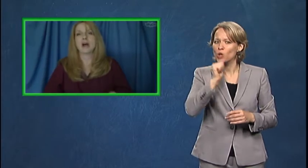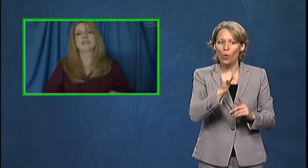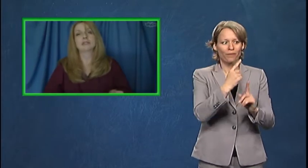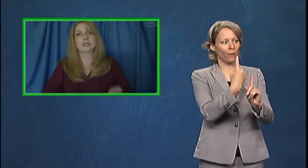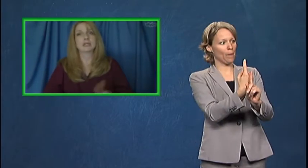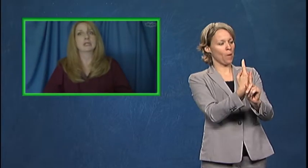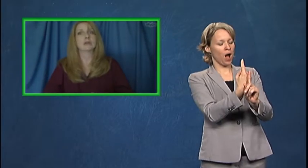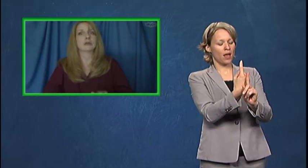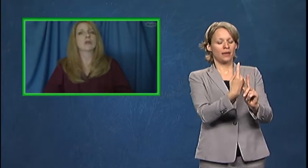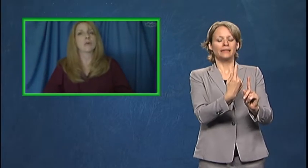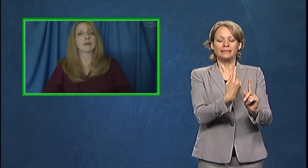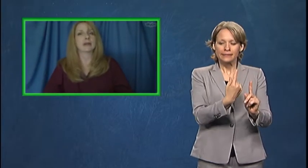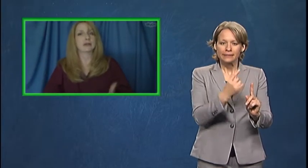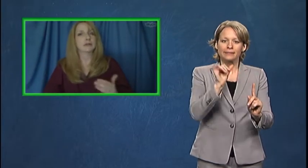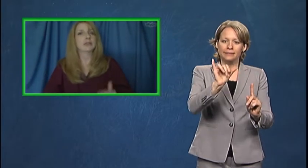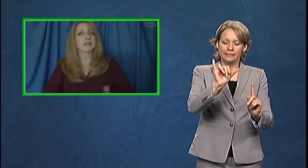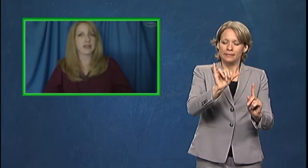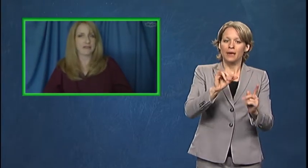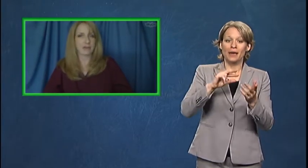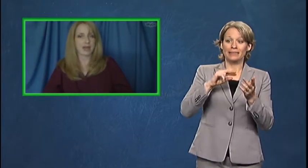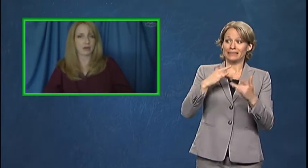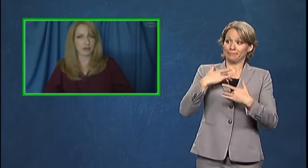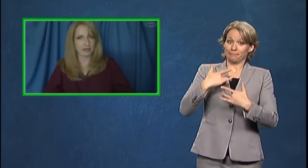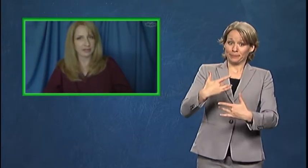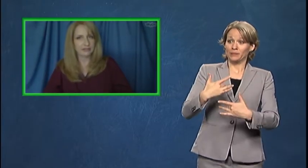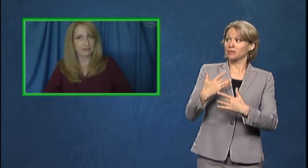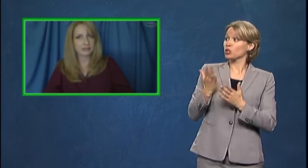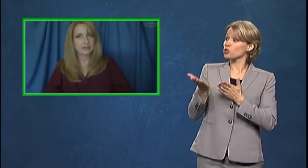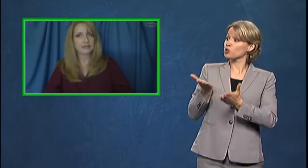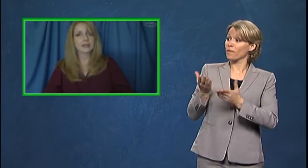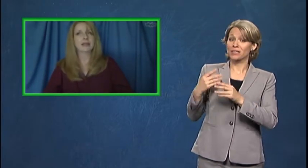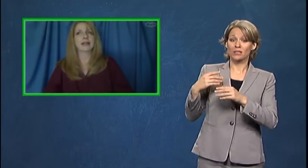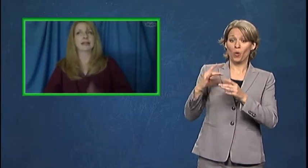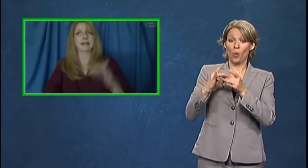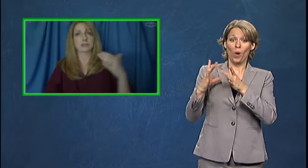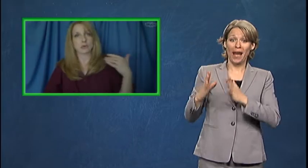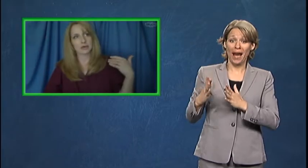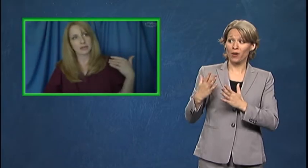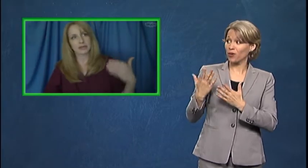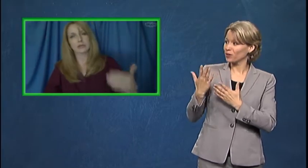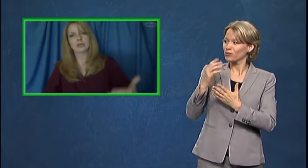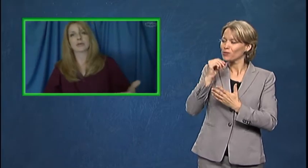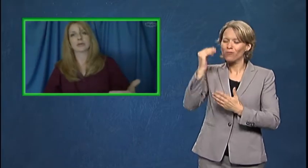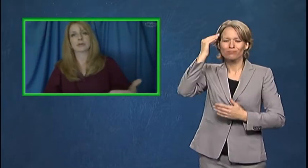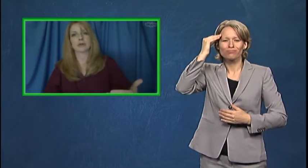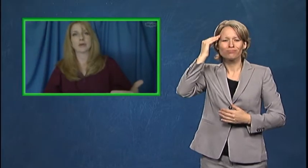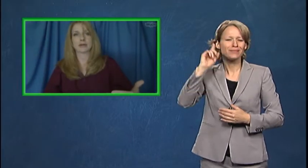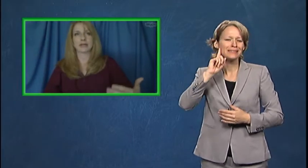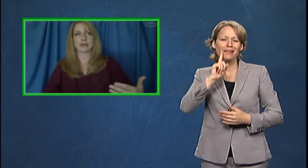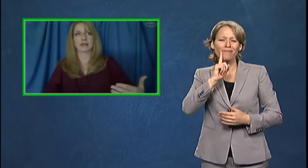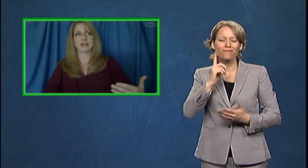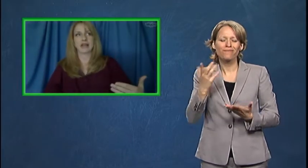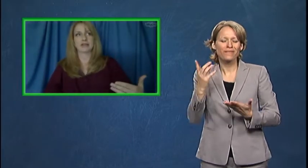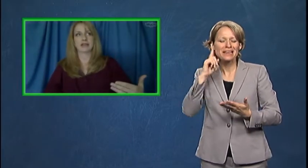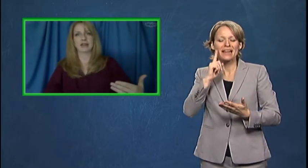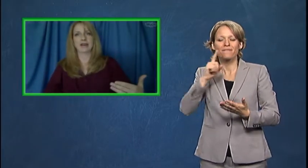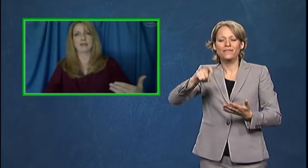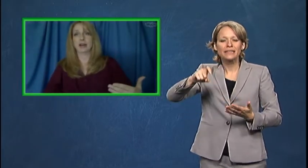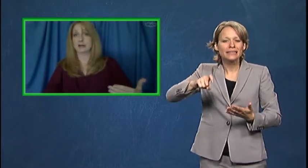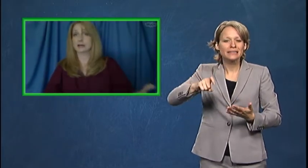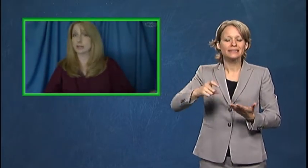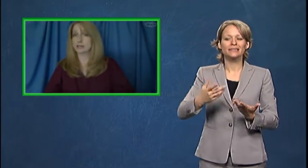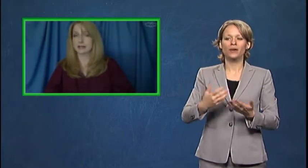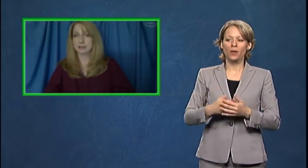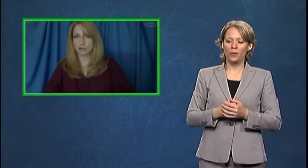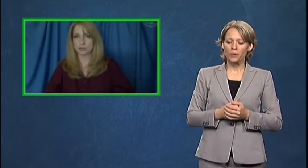very often you're dealing with a coordinator who doesn't have a background in deafness. And historically, when you work with a coordinator like that, they have